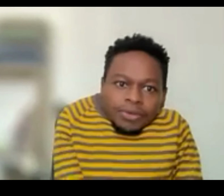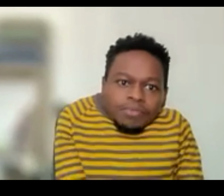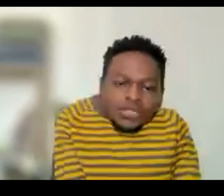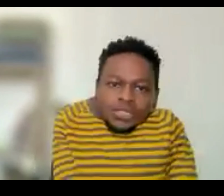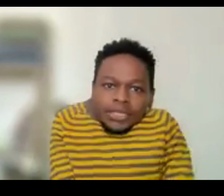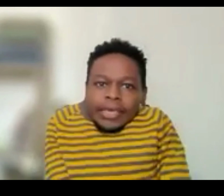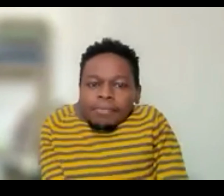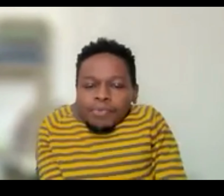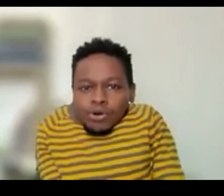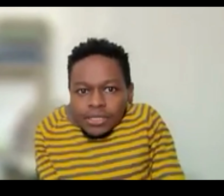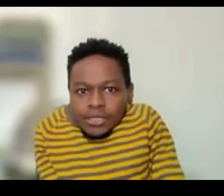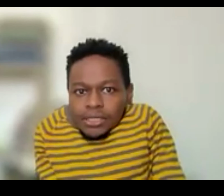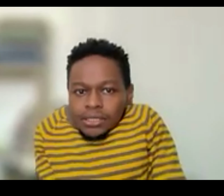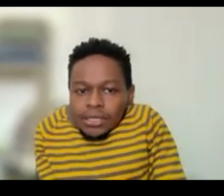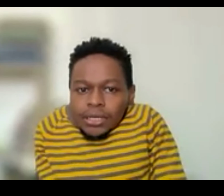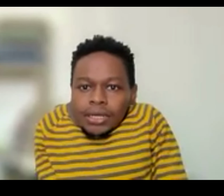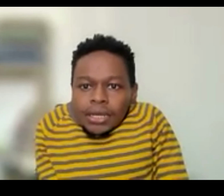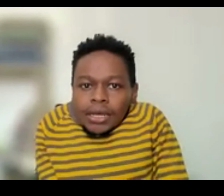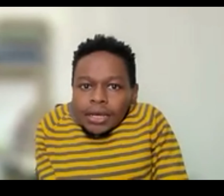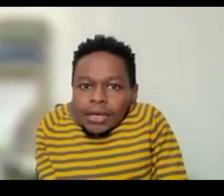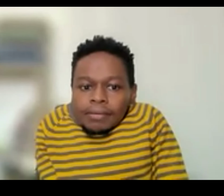most important, I